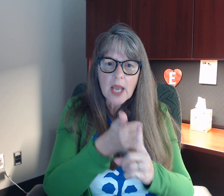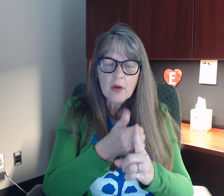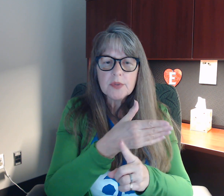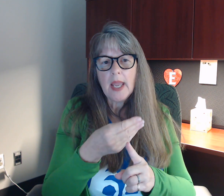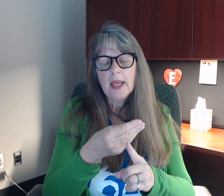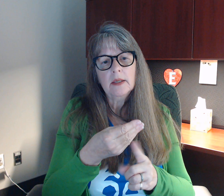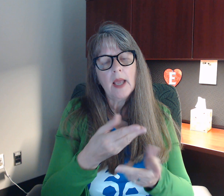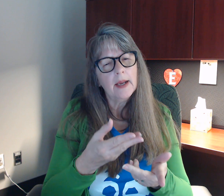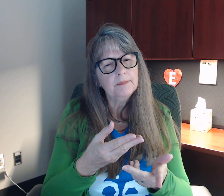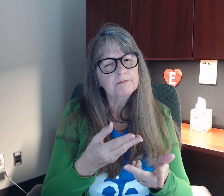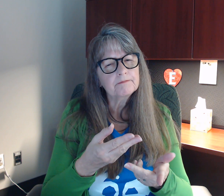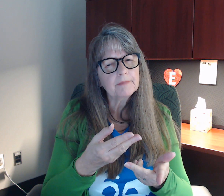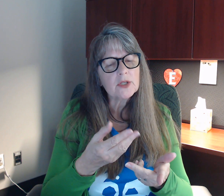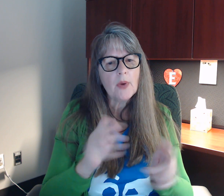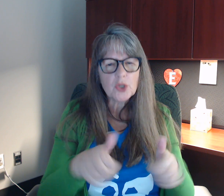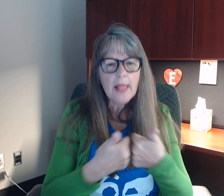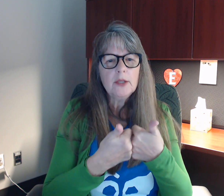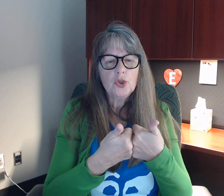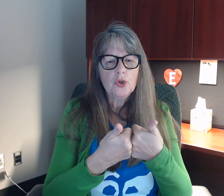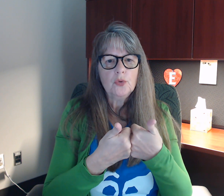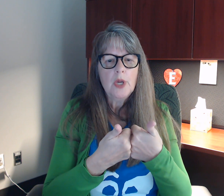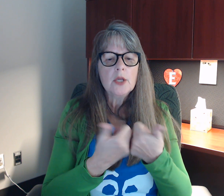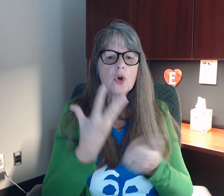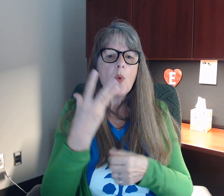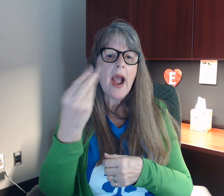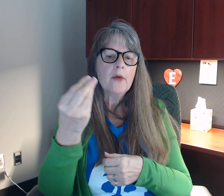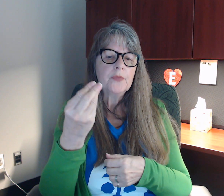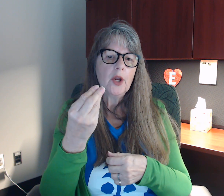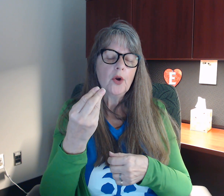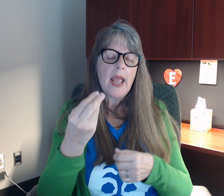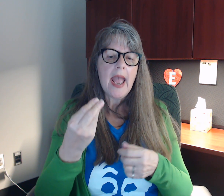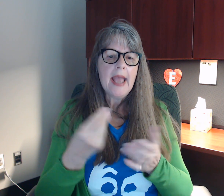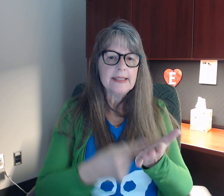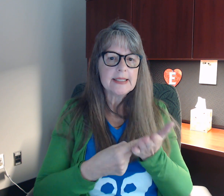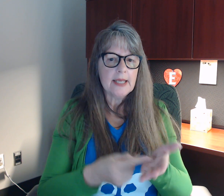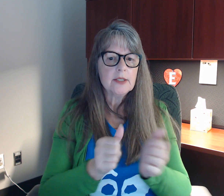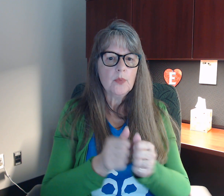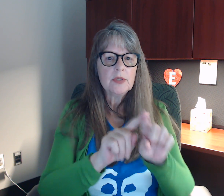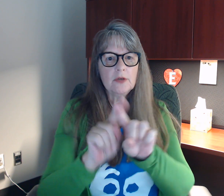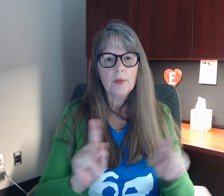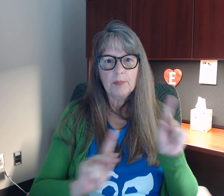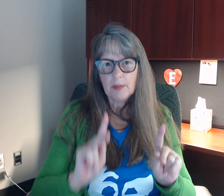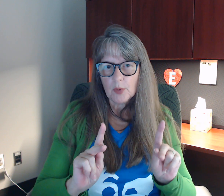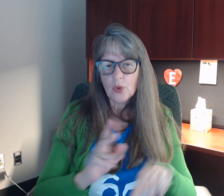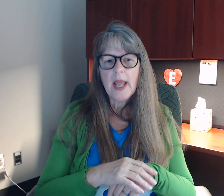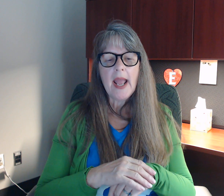yourselves. And so I challenge you to go out there and discuss it with different people